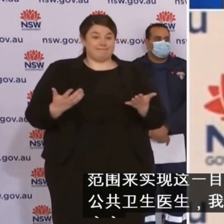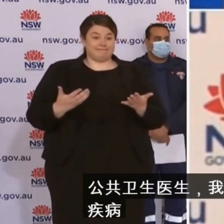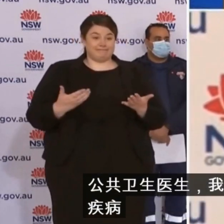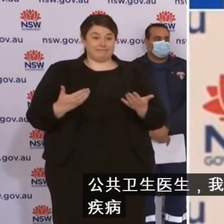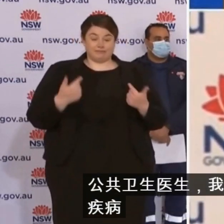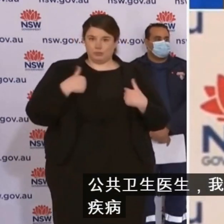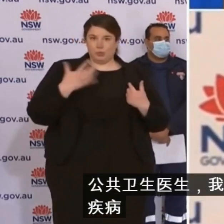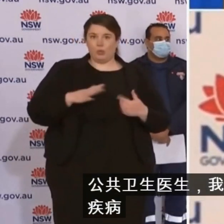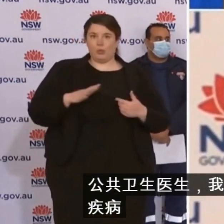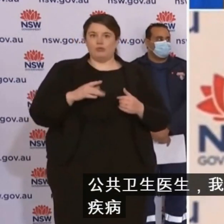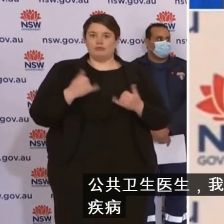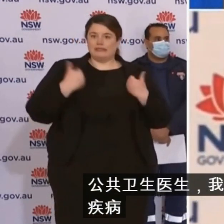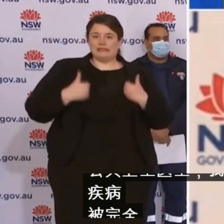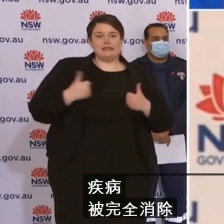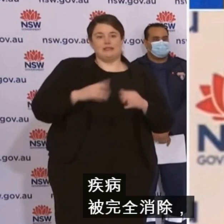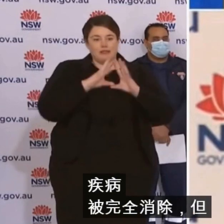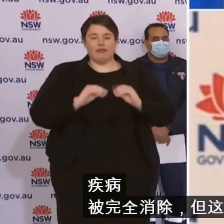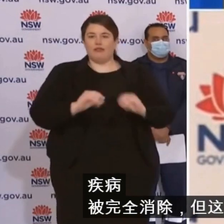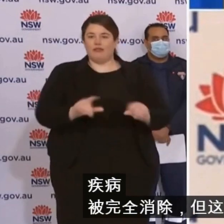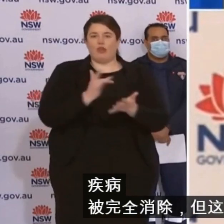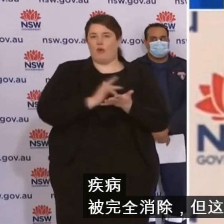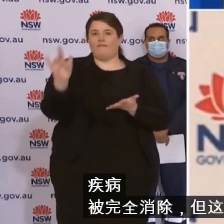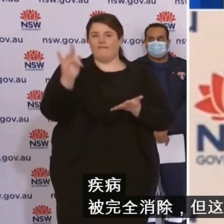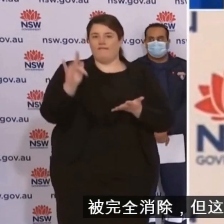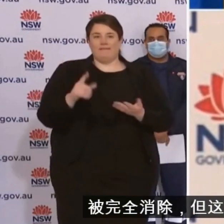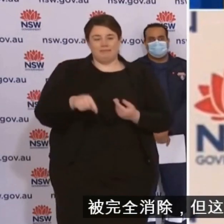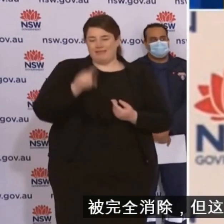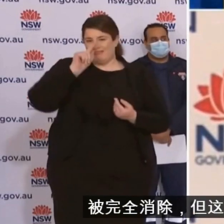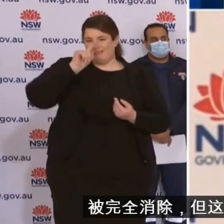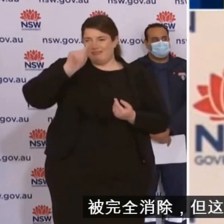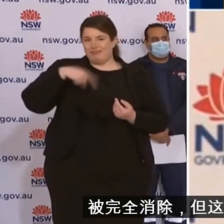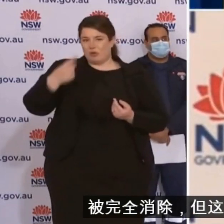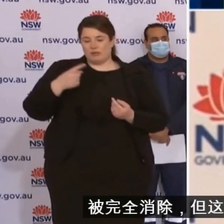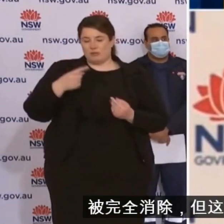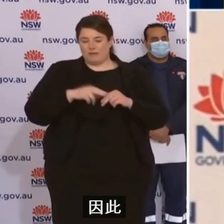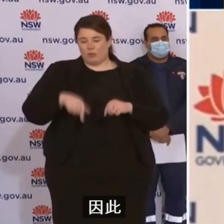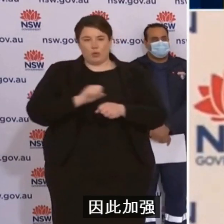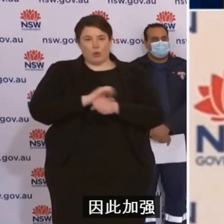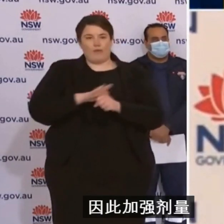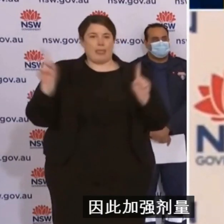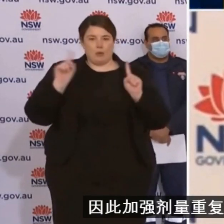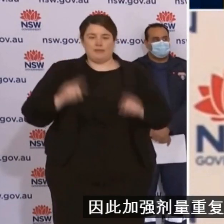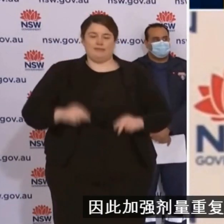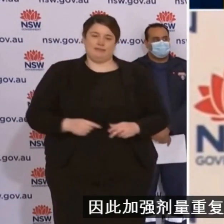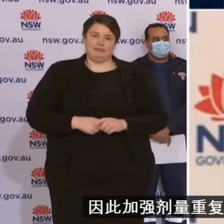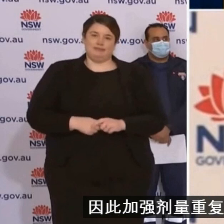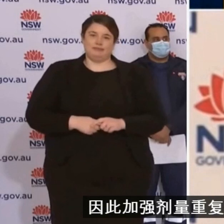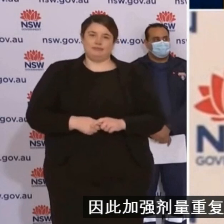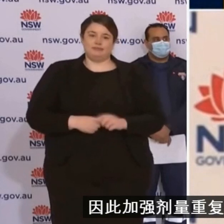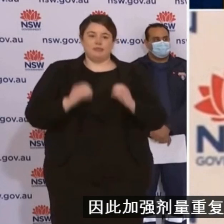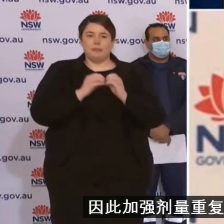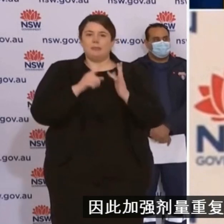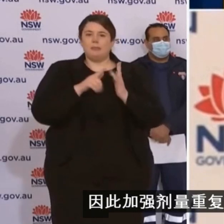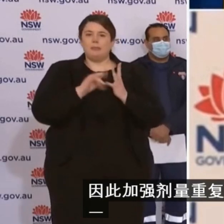have diseases get totally eliminated, but that's not on the horizon in the near future. So booster doses,